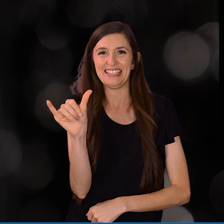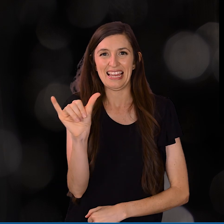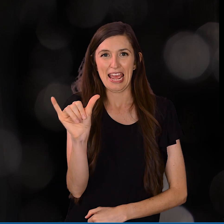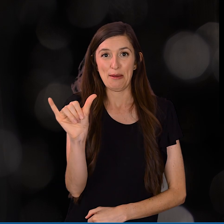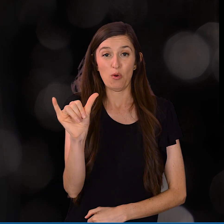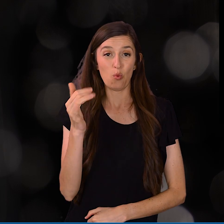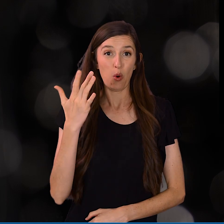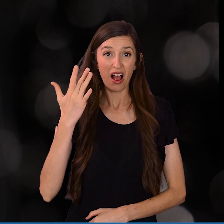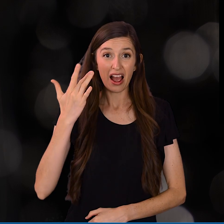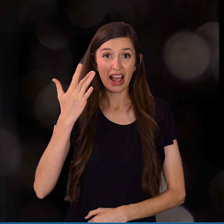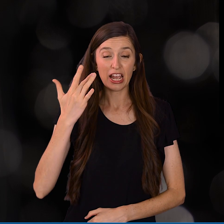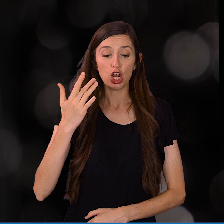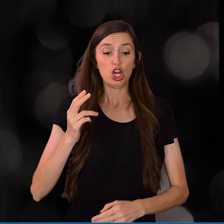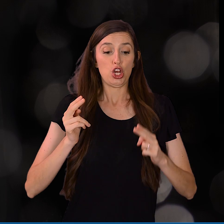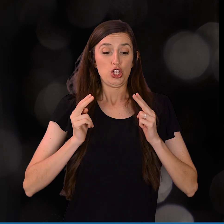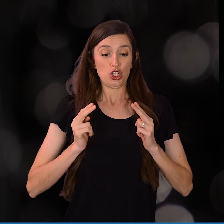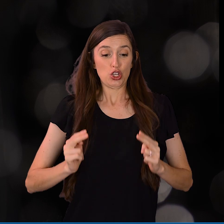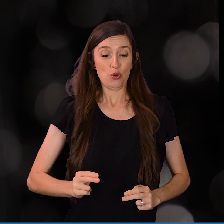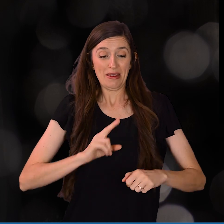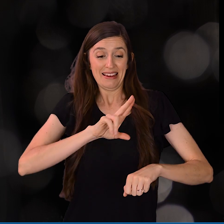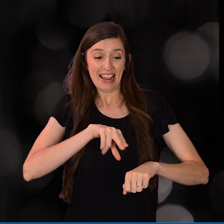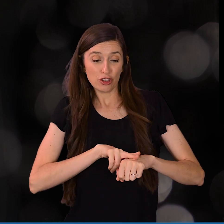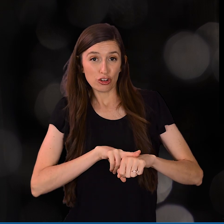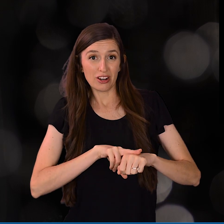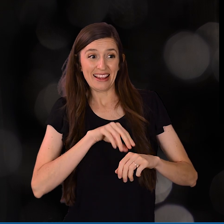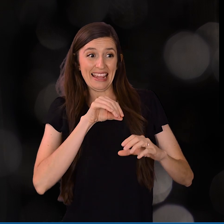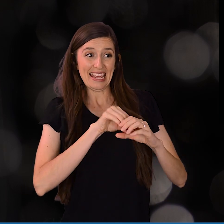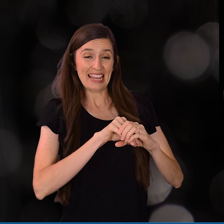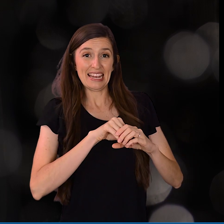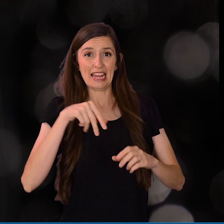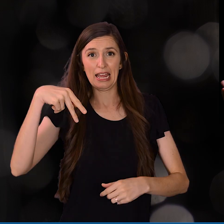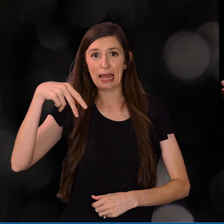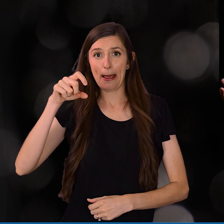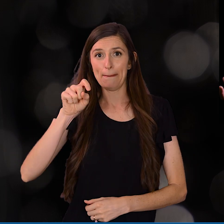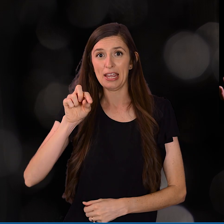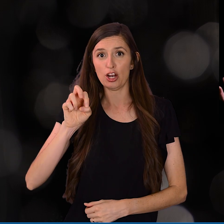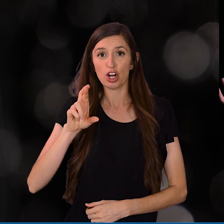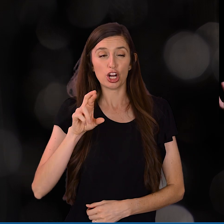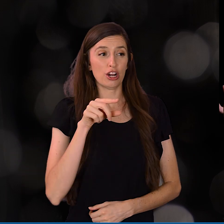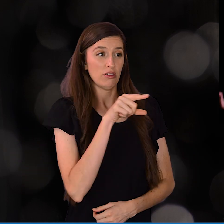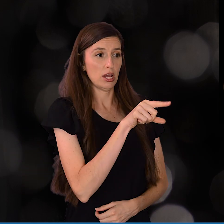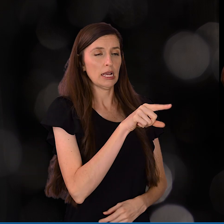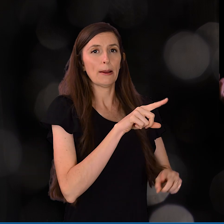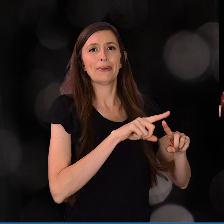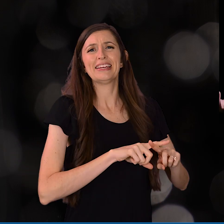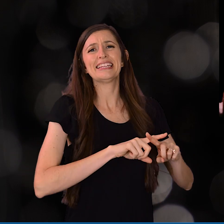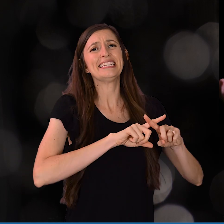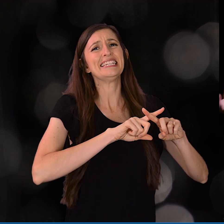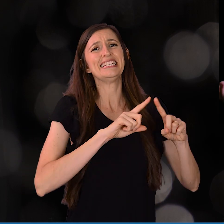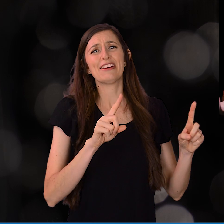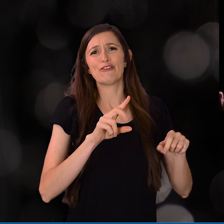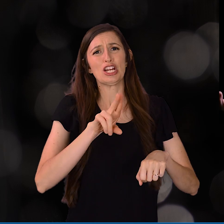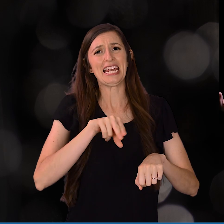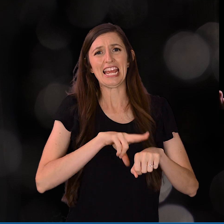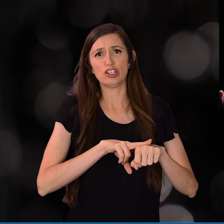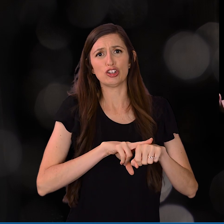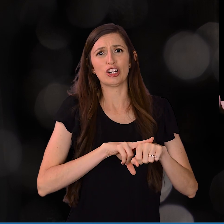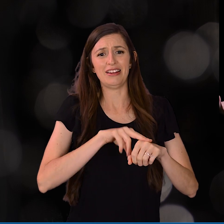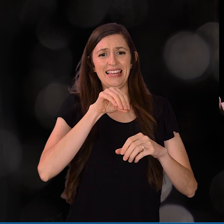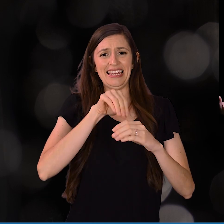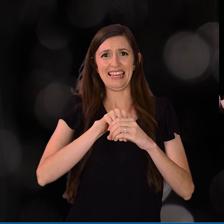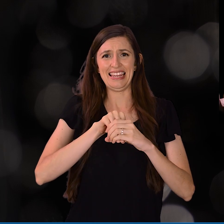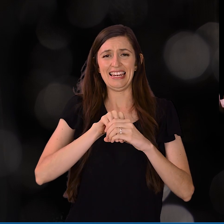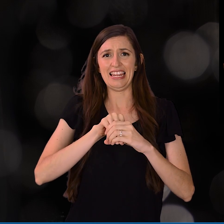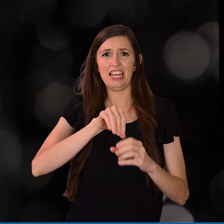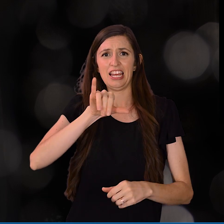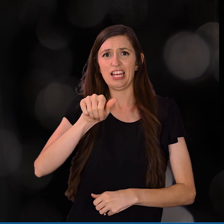not the same thing, because actually the human nature of Peter is a distinct and different human nature. Even though it